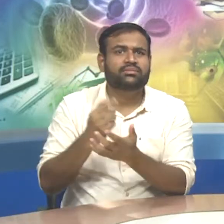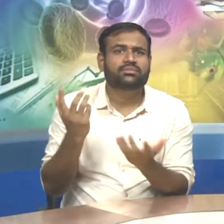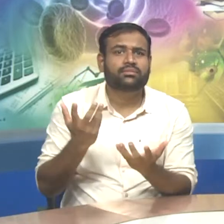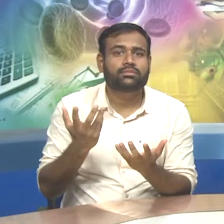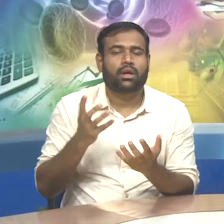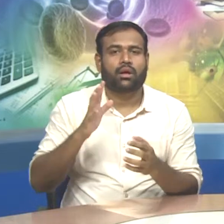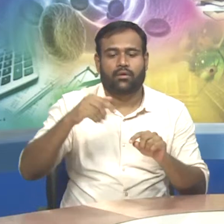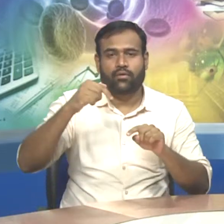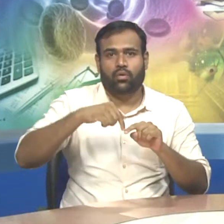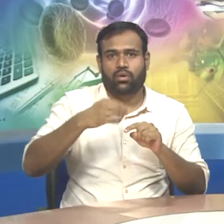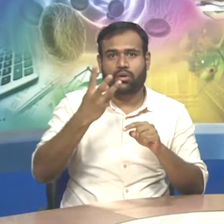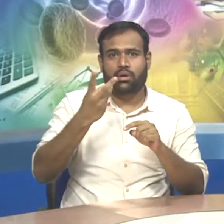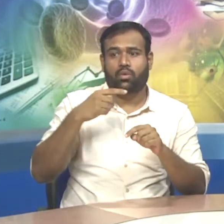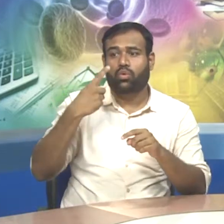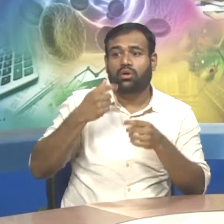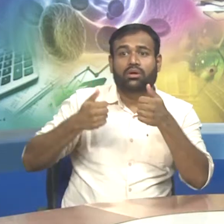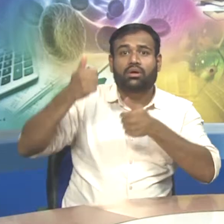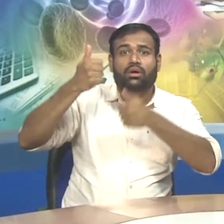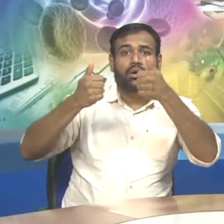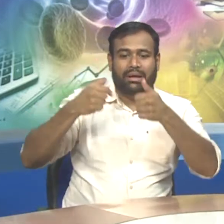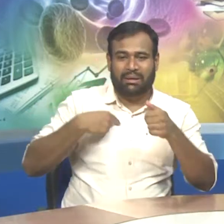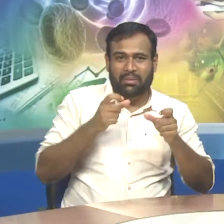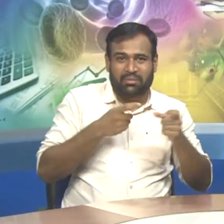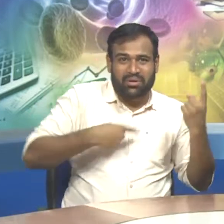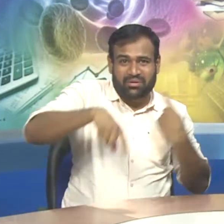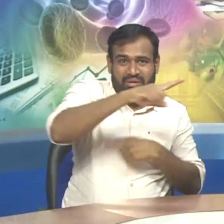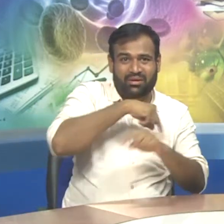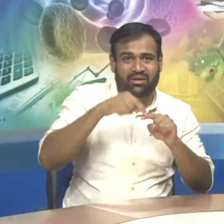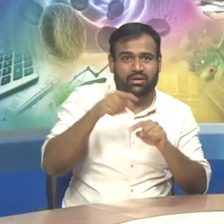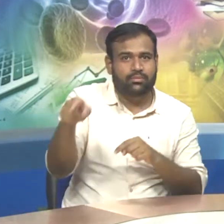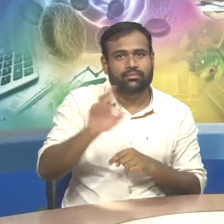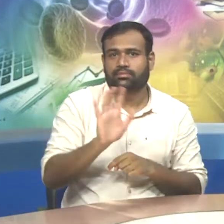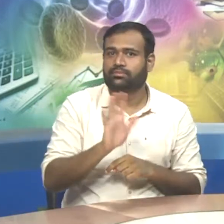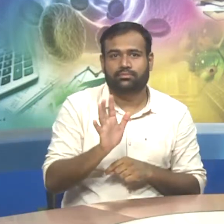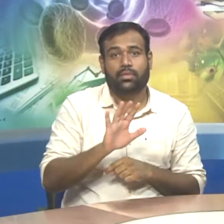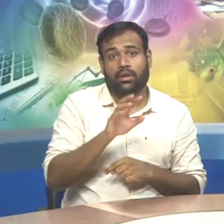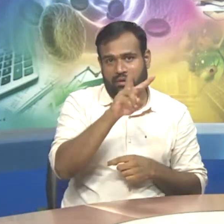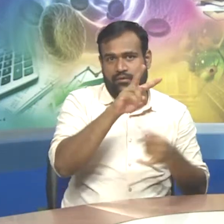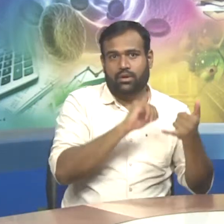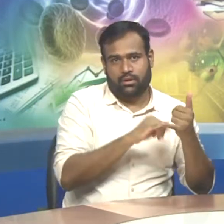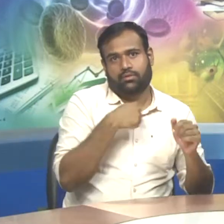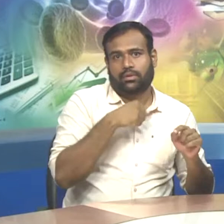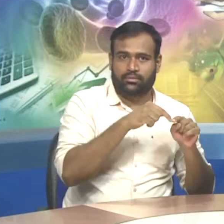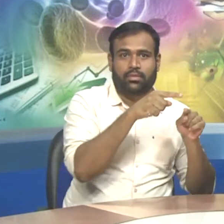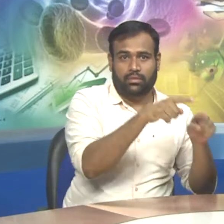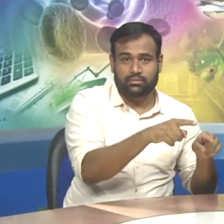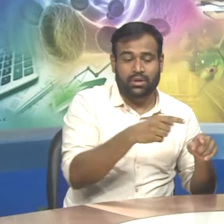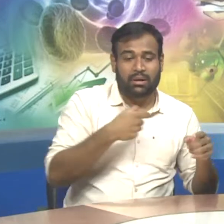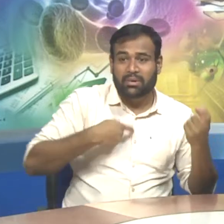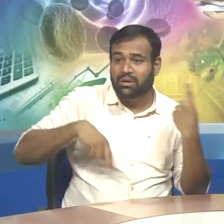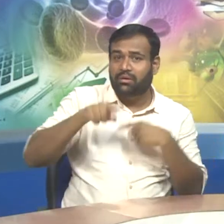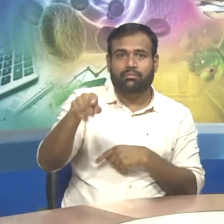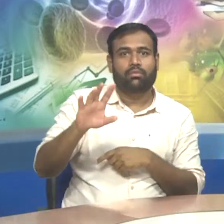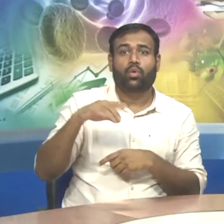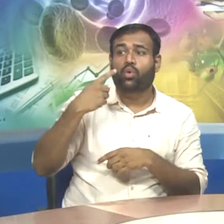Most of the Vidhan Parishad members are indirectly elected in accordance with the principle